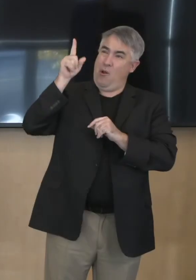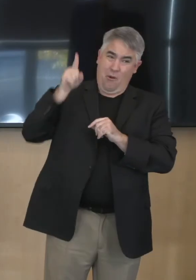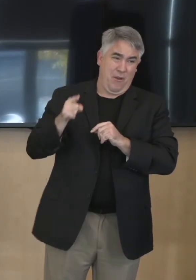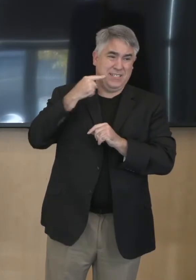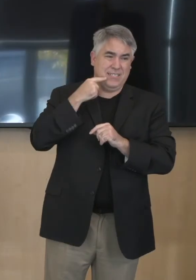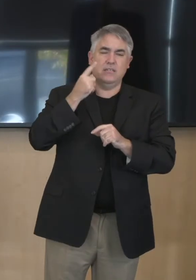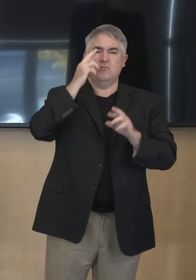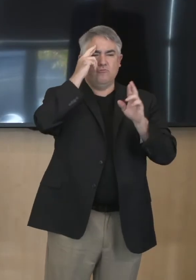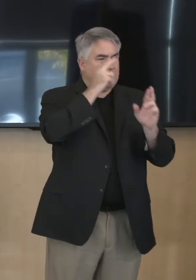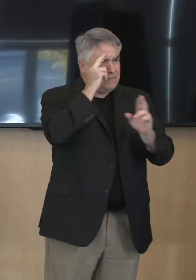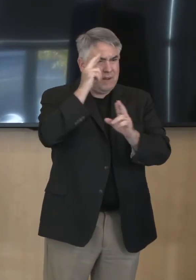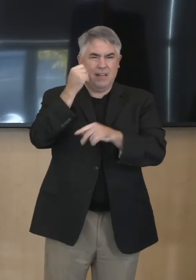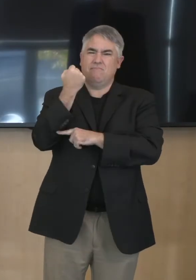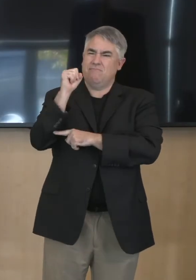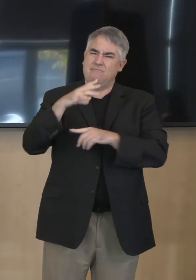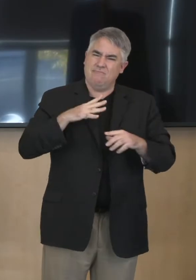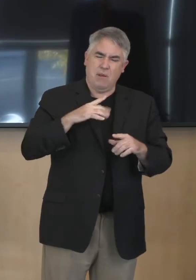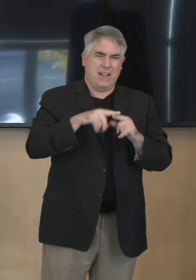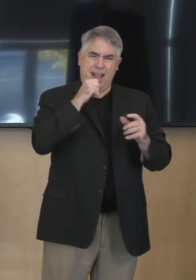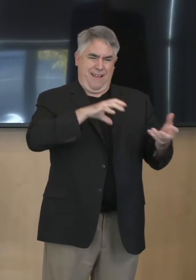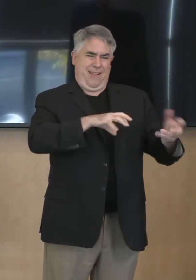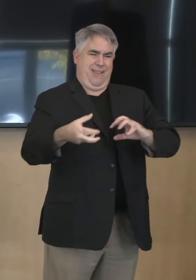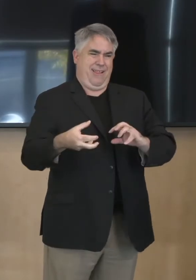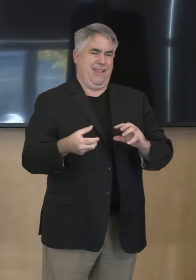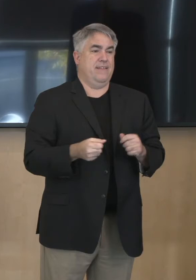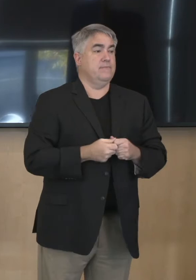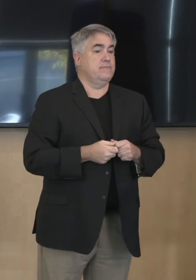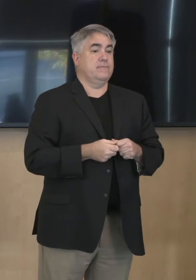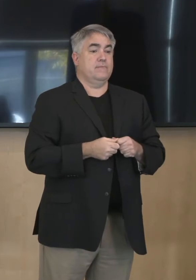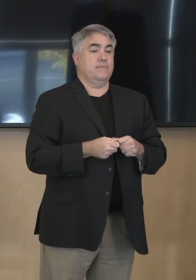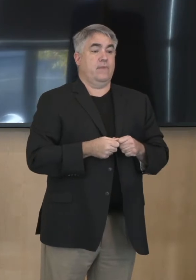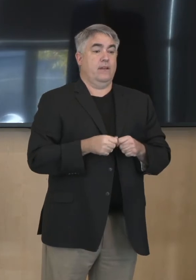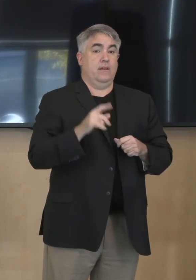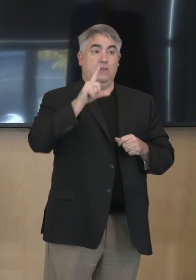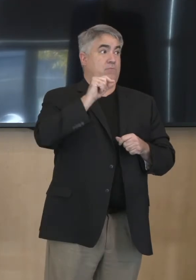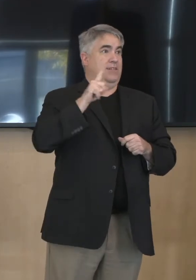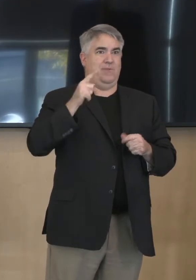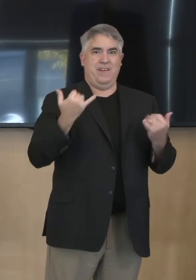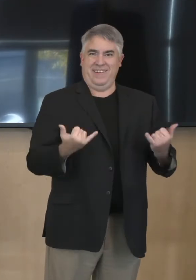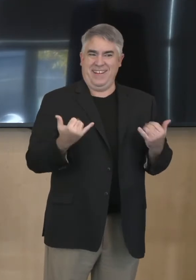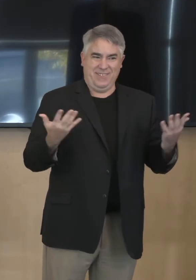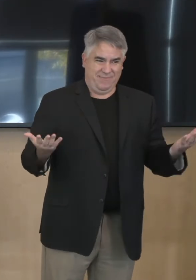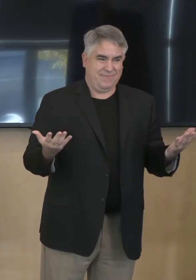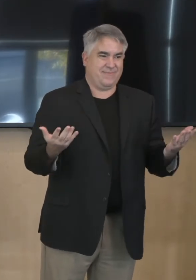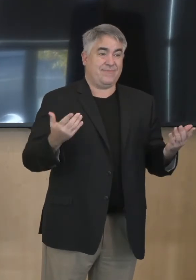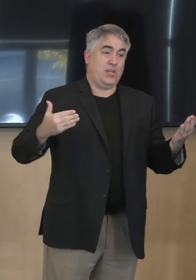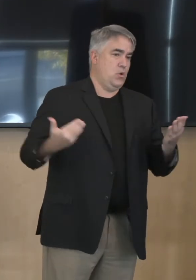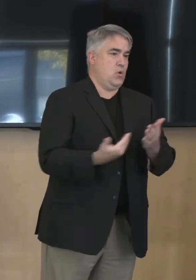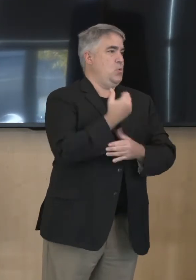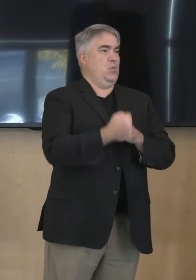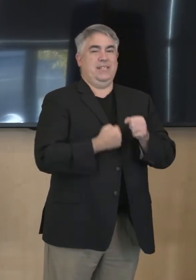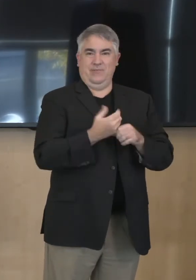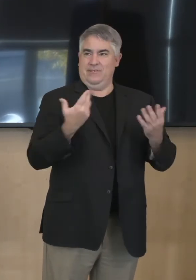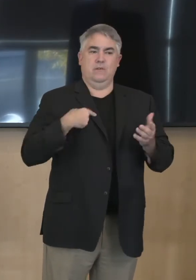Let's transition into our COVID update. We're going to have a new format starting the new year. We've heard from a number of members of the media and community who have asked us to